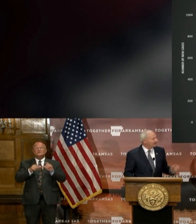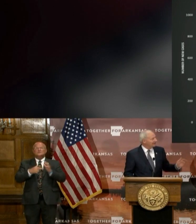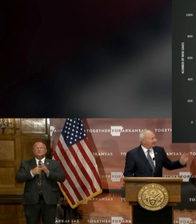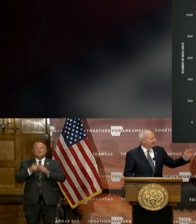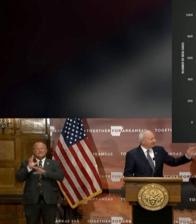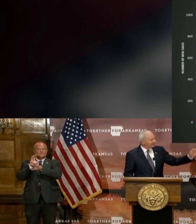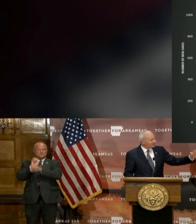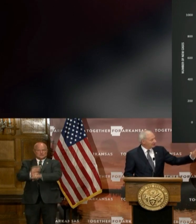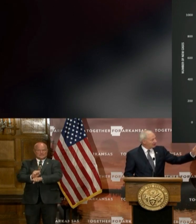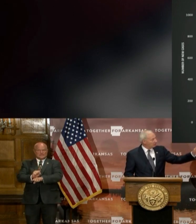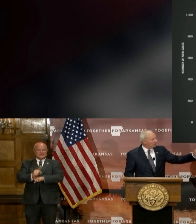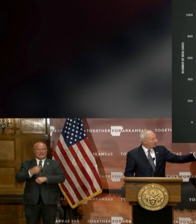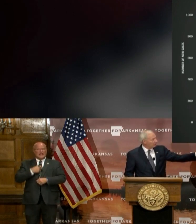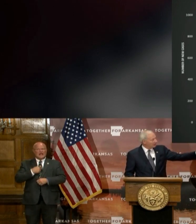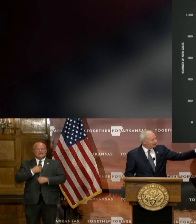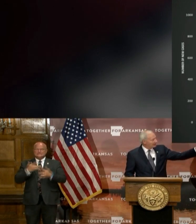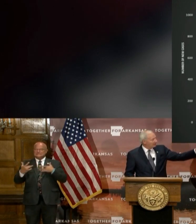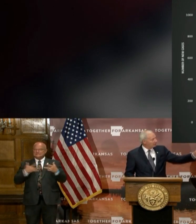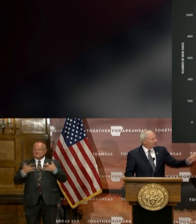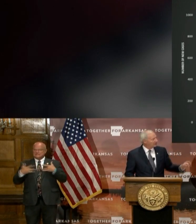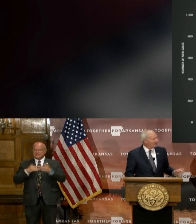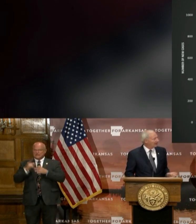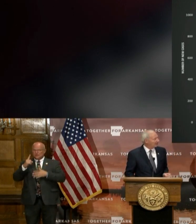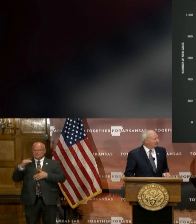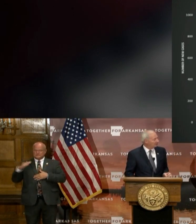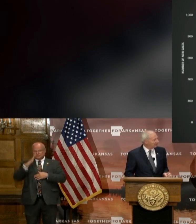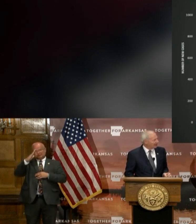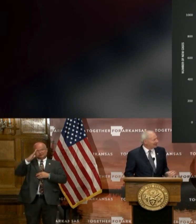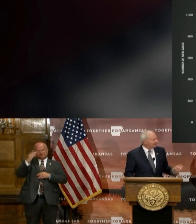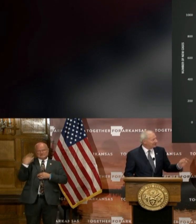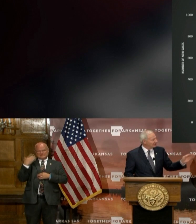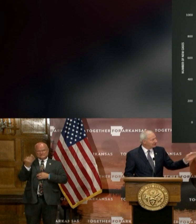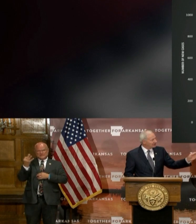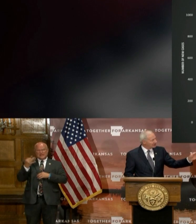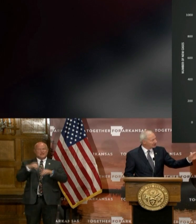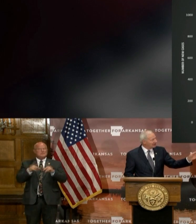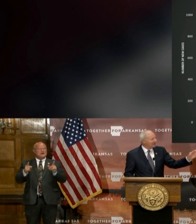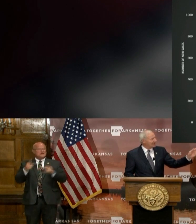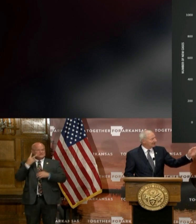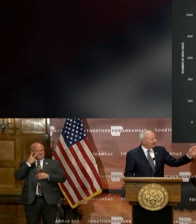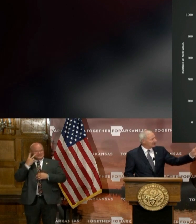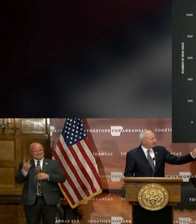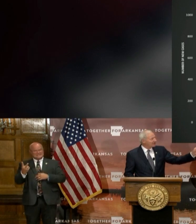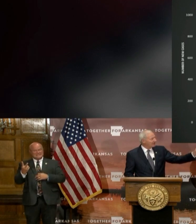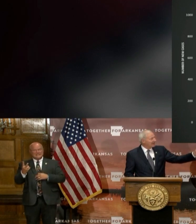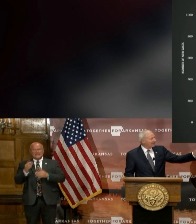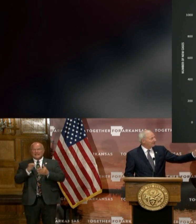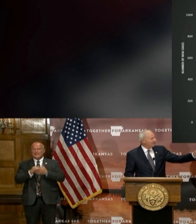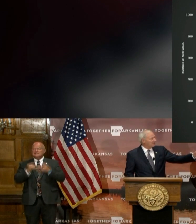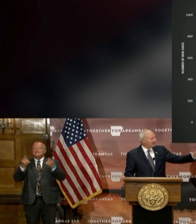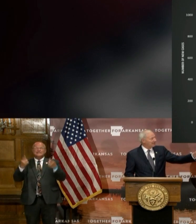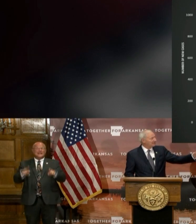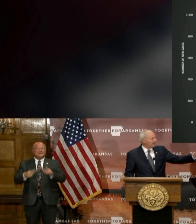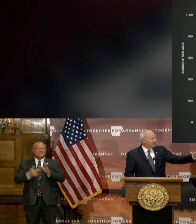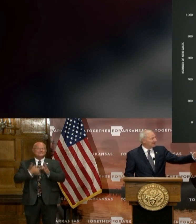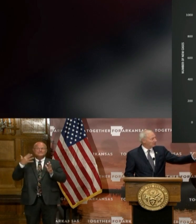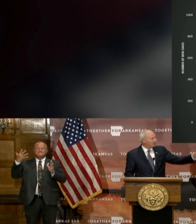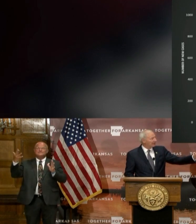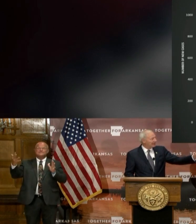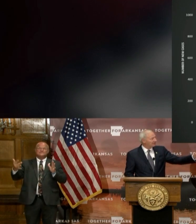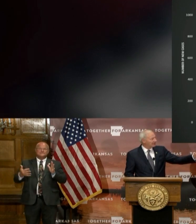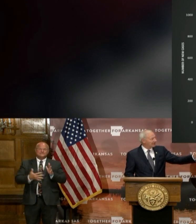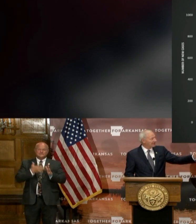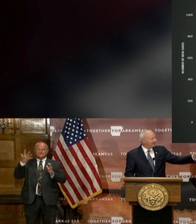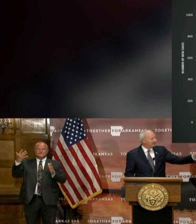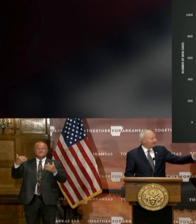trend. And I was very worried when we had that one spike up on Friday, but as you can see, that's just going to happen from time to time. We're